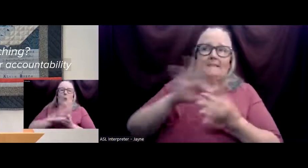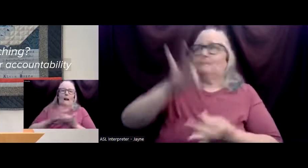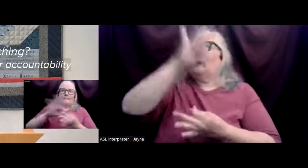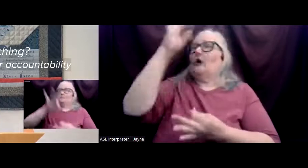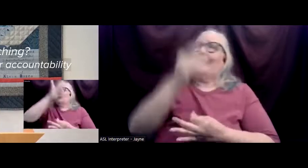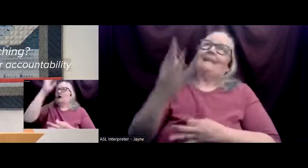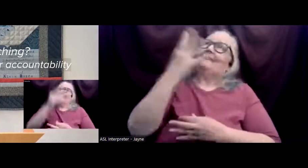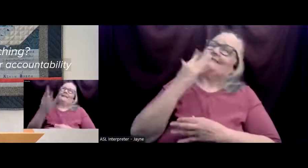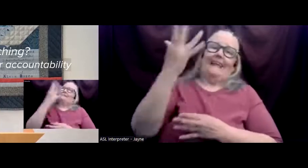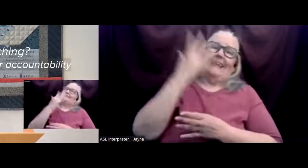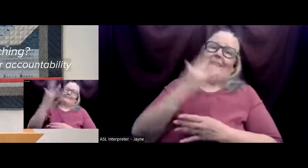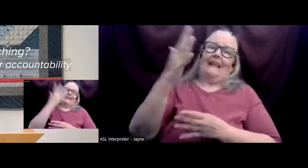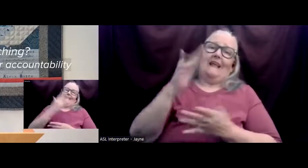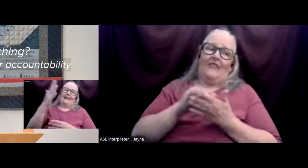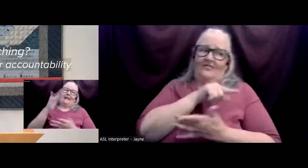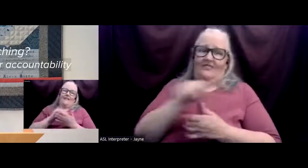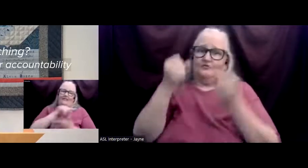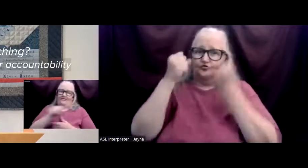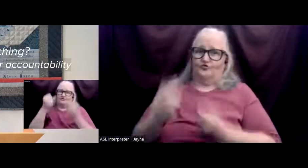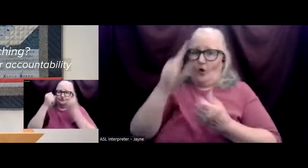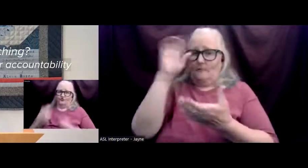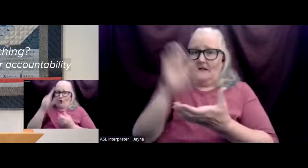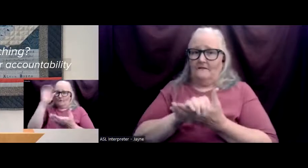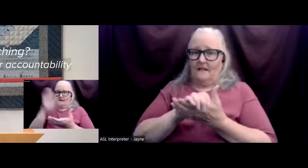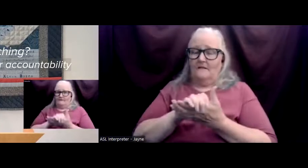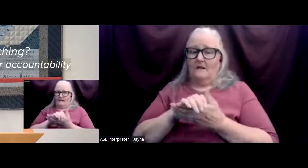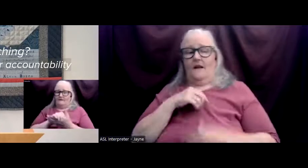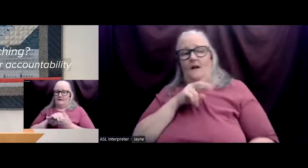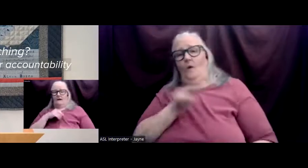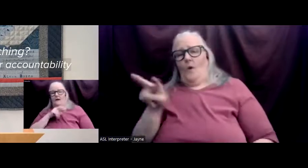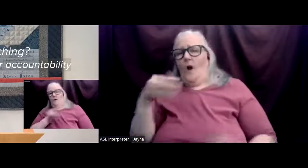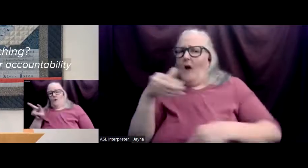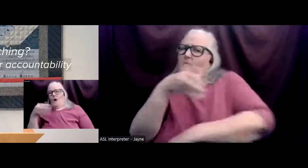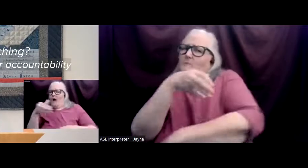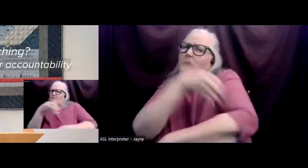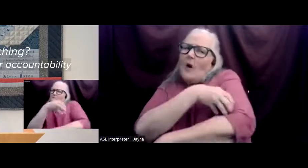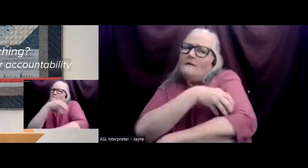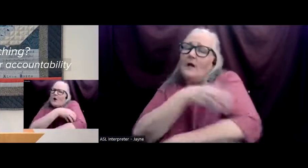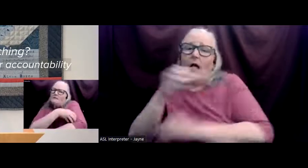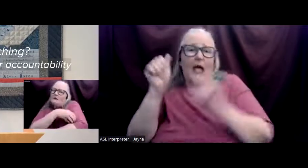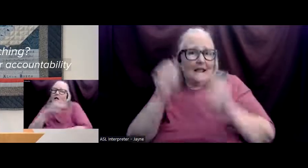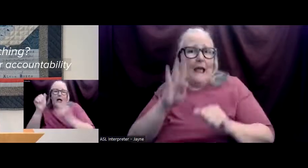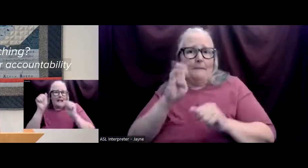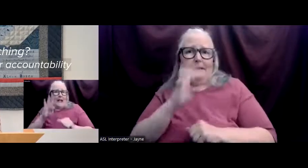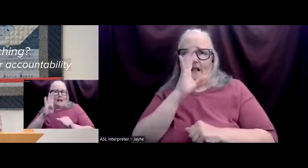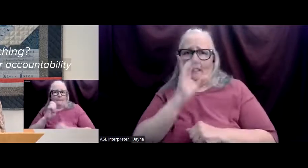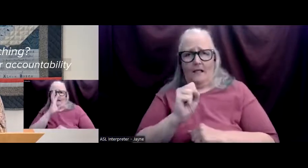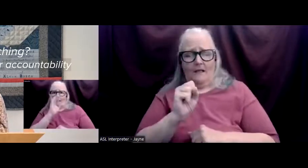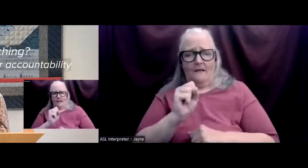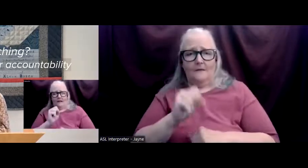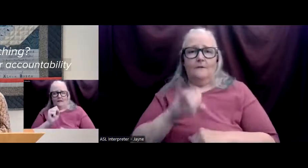God they sincerely believe in, that's powerful stuff and very appealing.